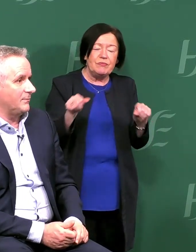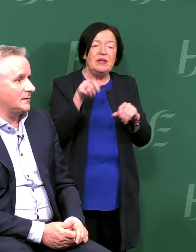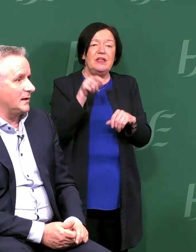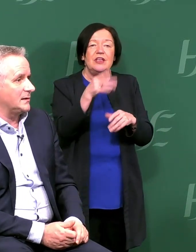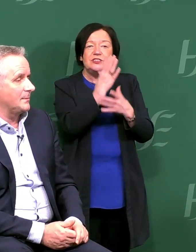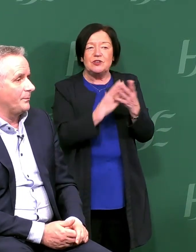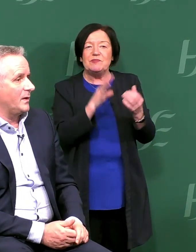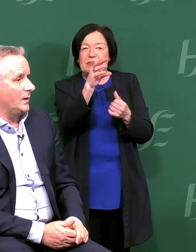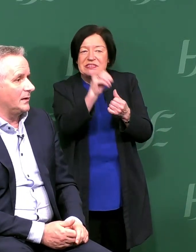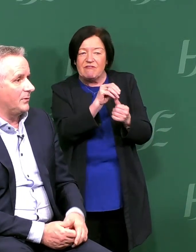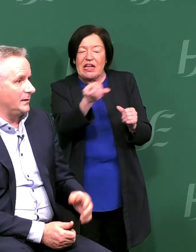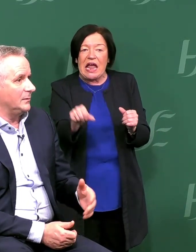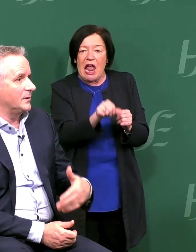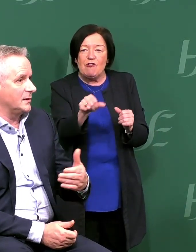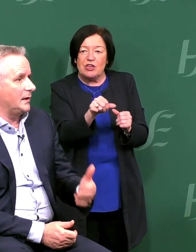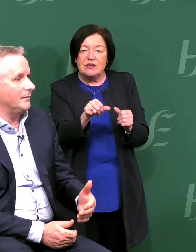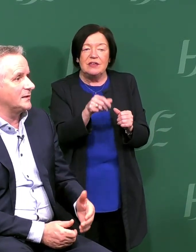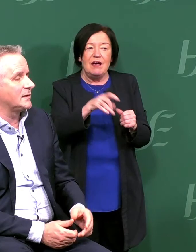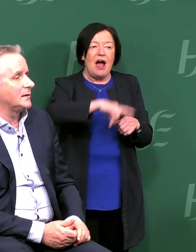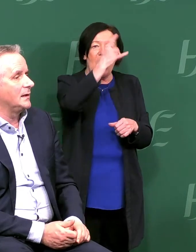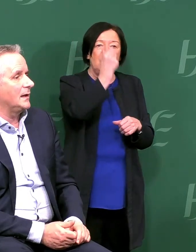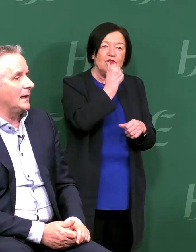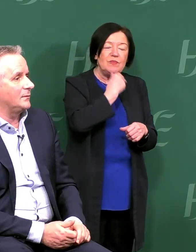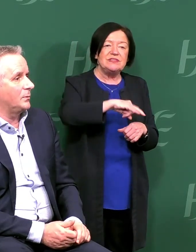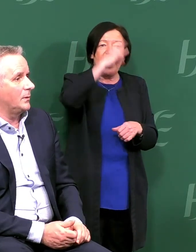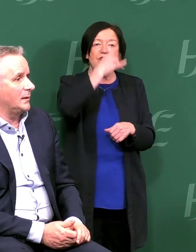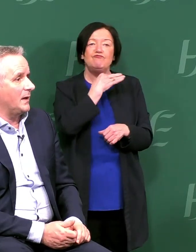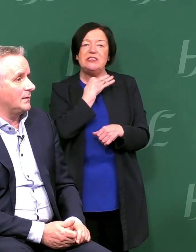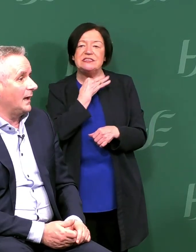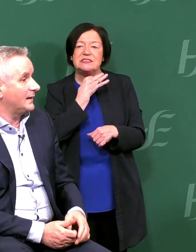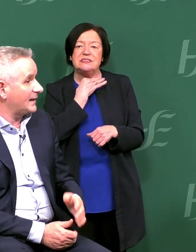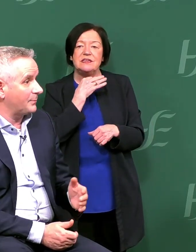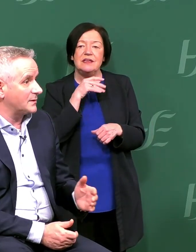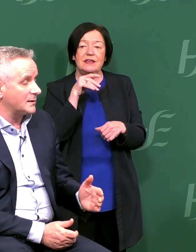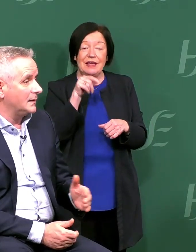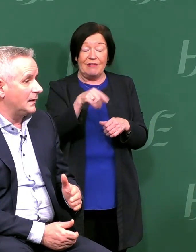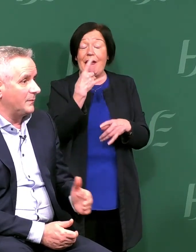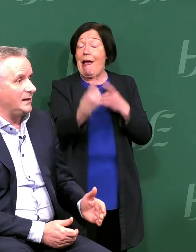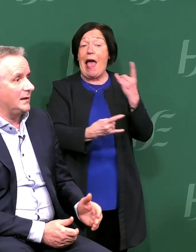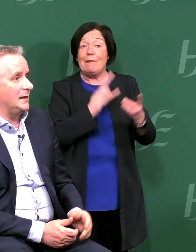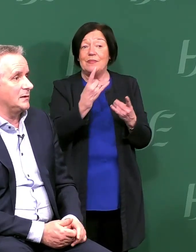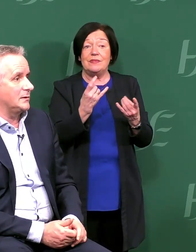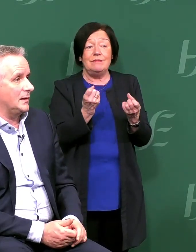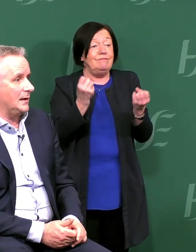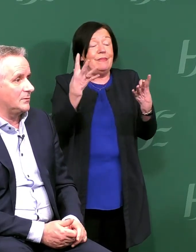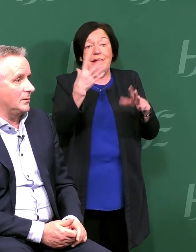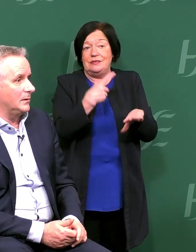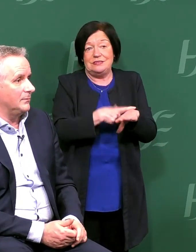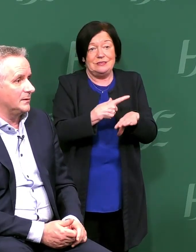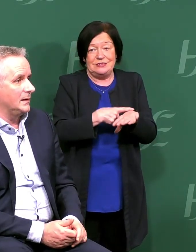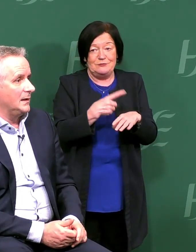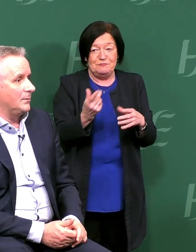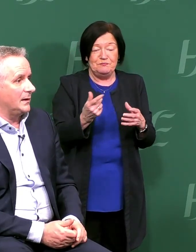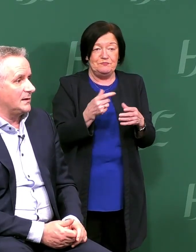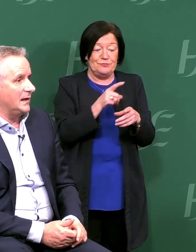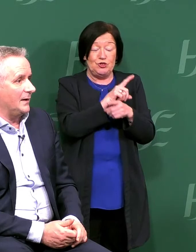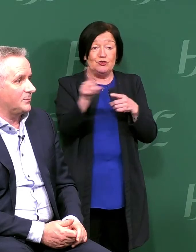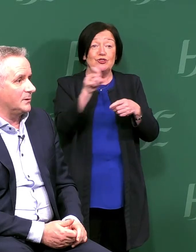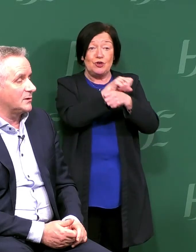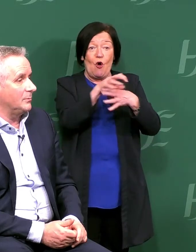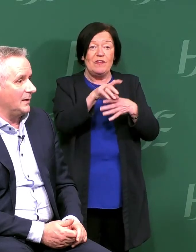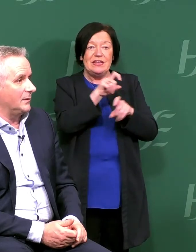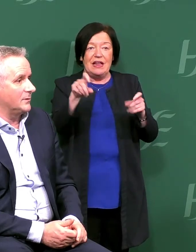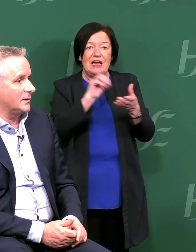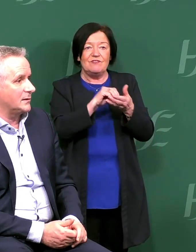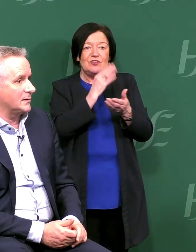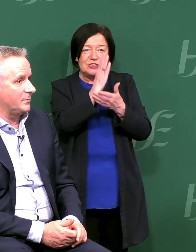some specific sites where they have high numbers and high risk, where they may, and that happens on many occasions through COVID, where they still have to